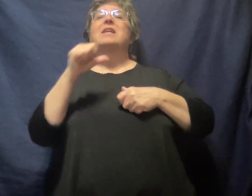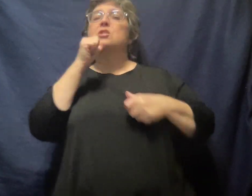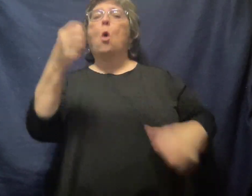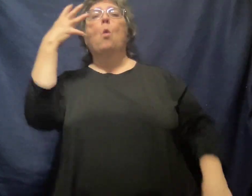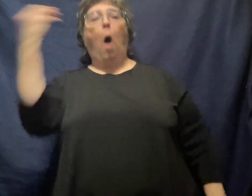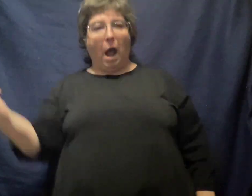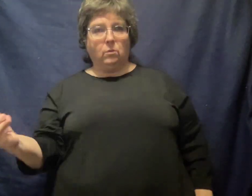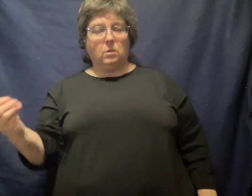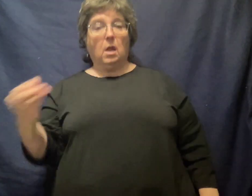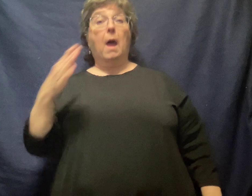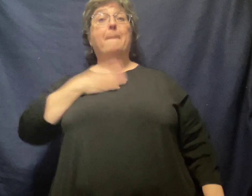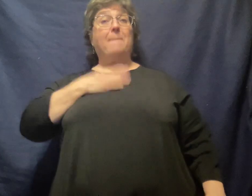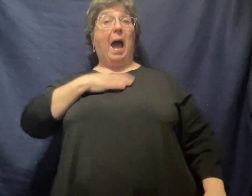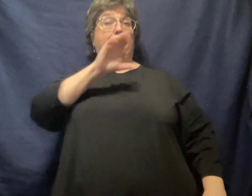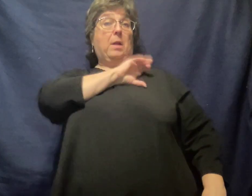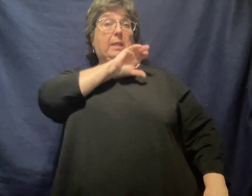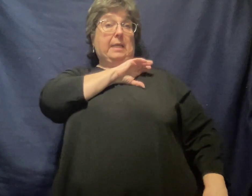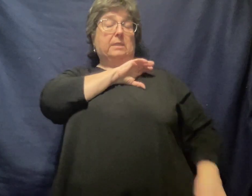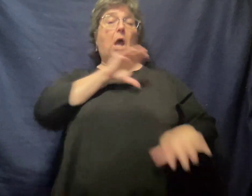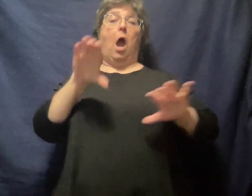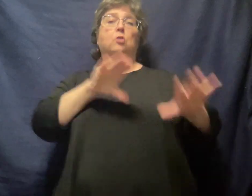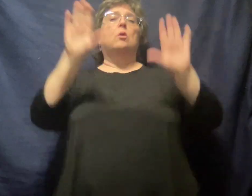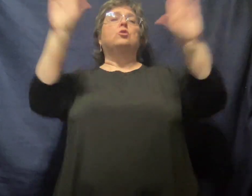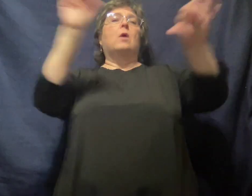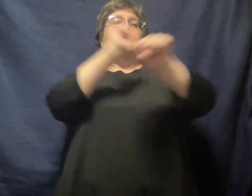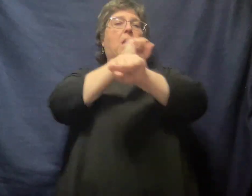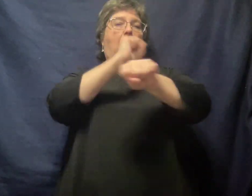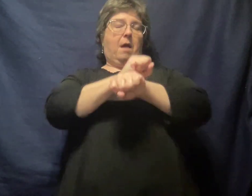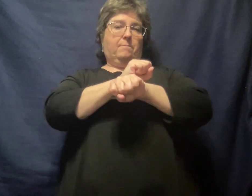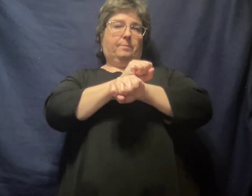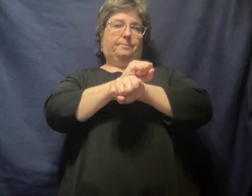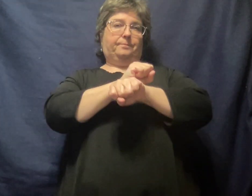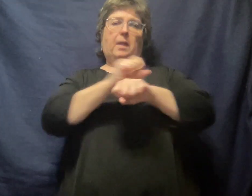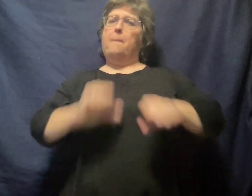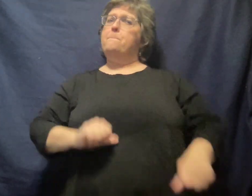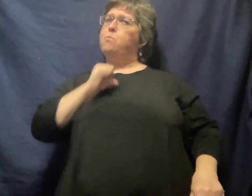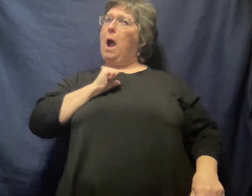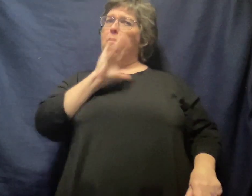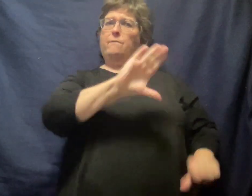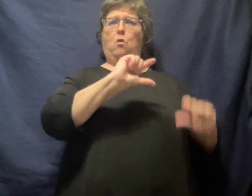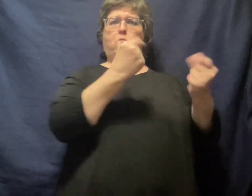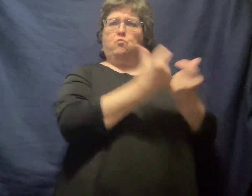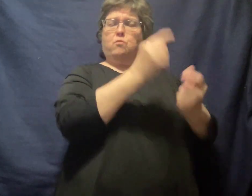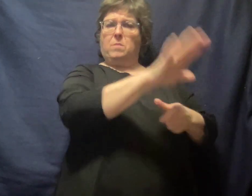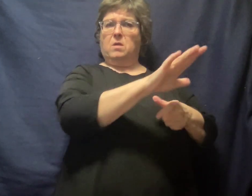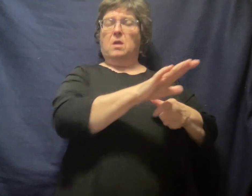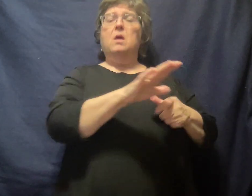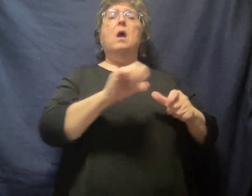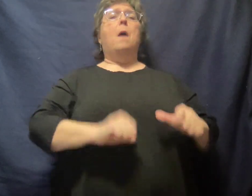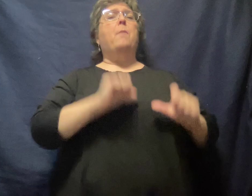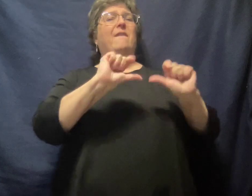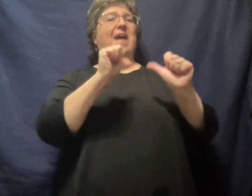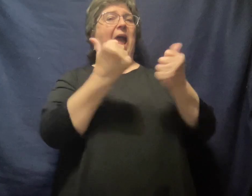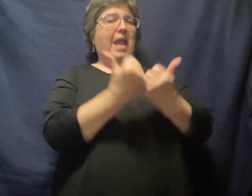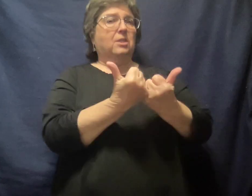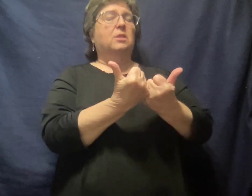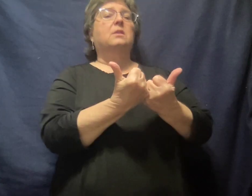My deputies are doing a tremendous job, and like I said, I'm very proud of them. Proud of these agencies also that we are working